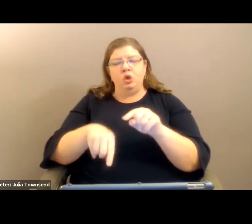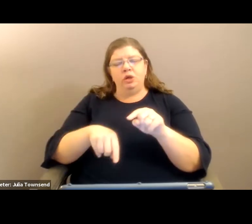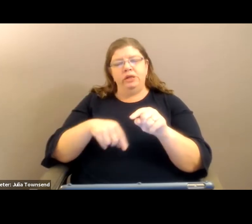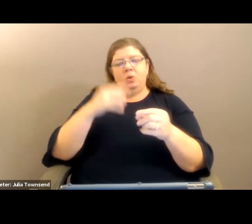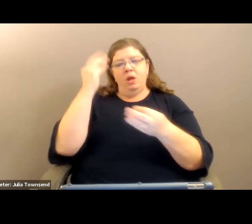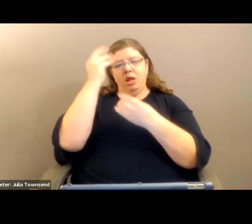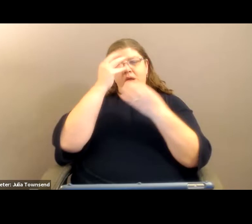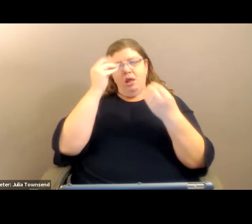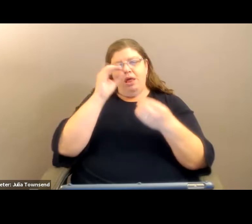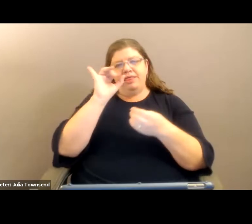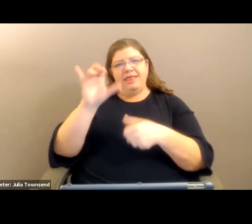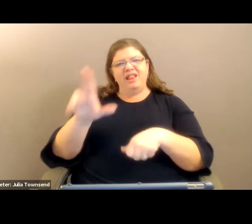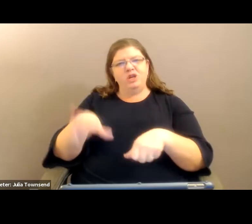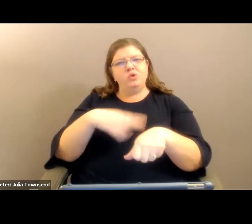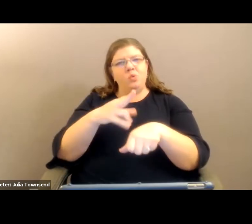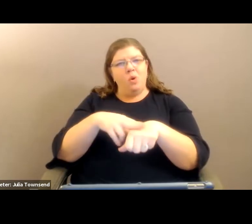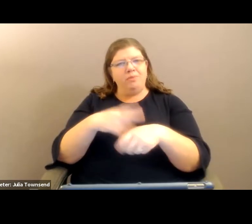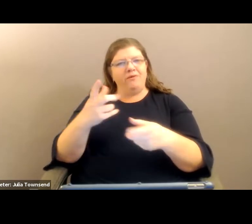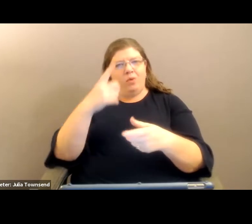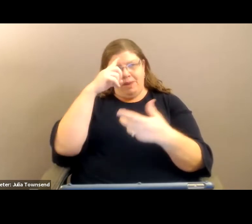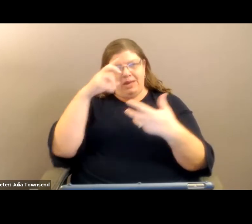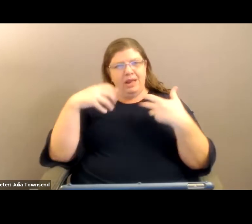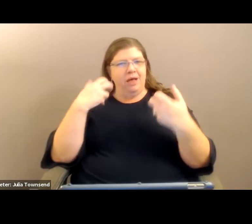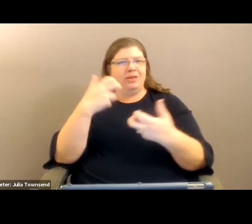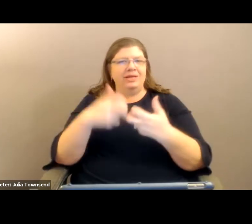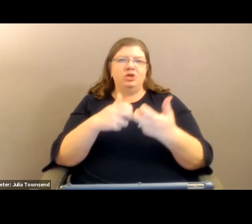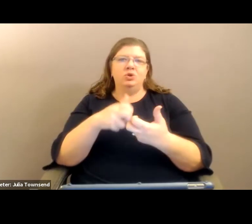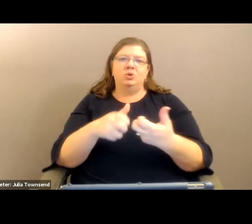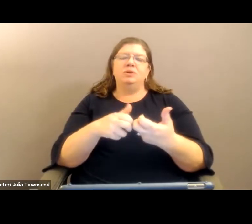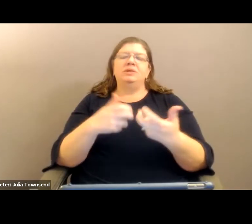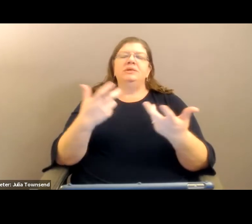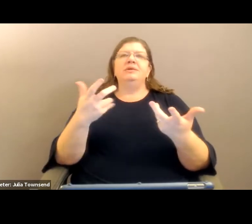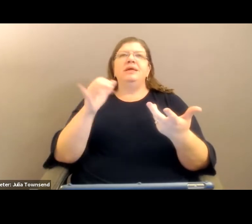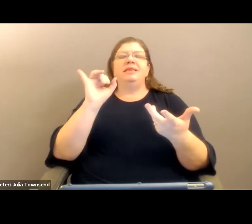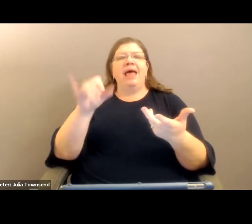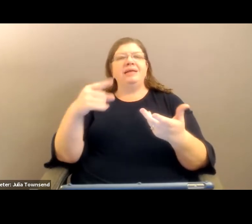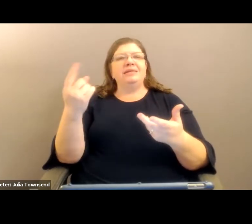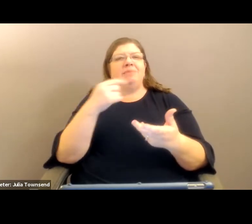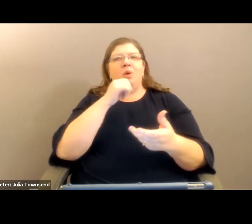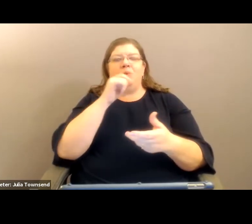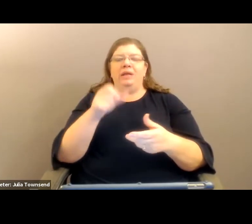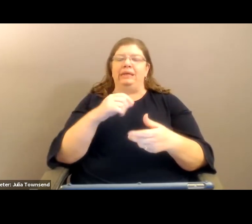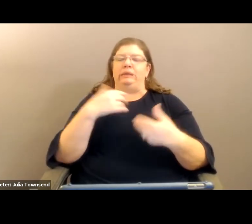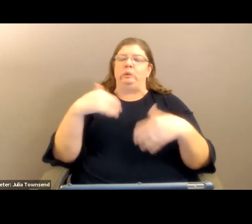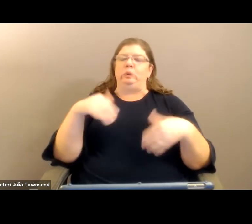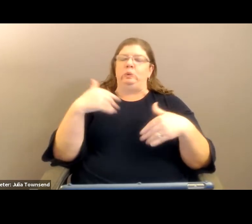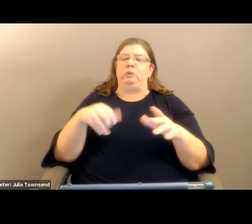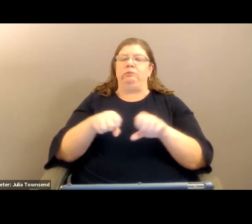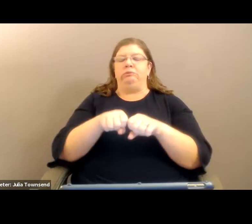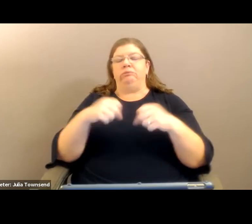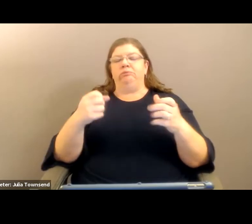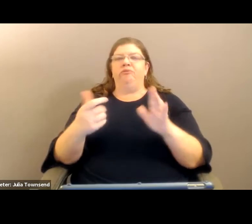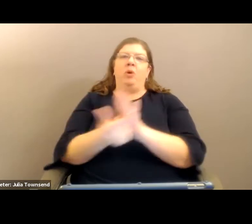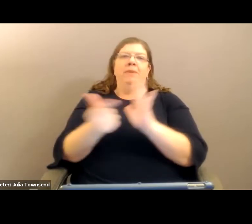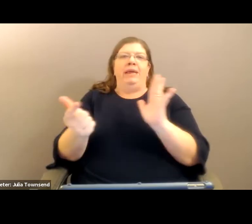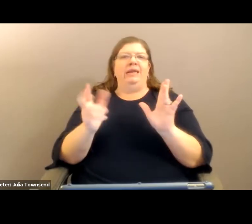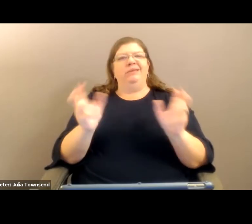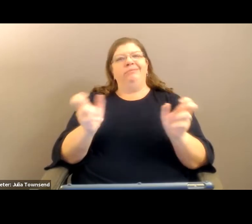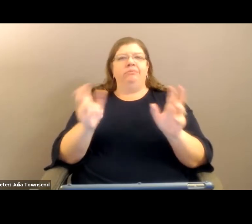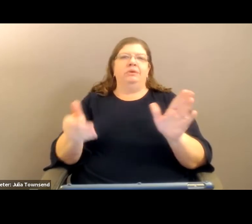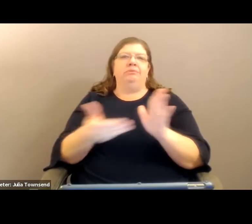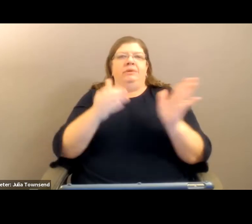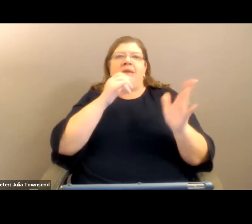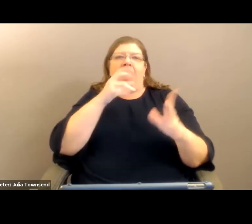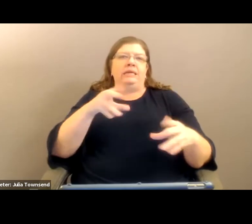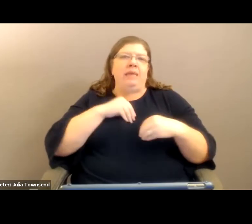and understand mental health issues because it's something that is forbidden in some of our cultures. We have come